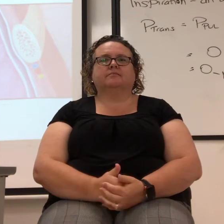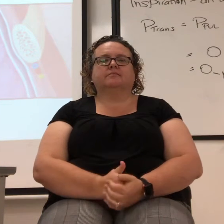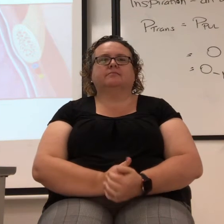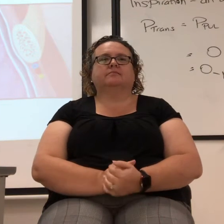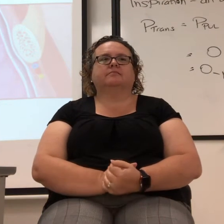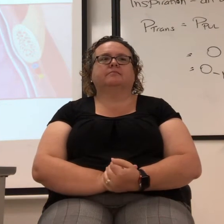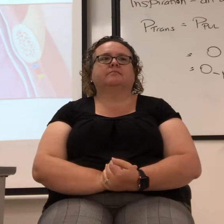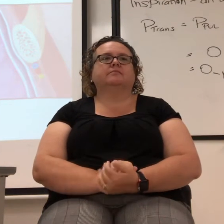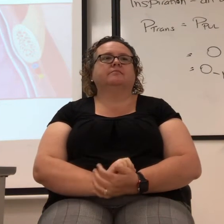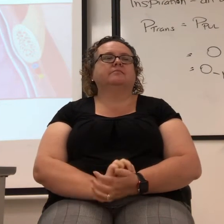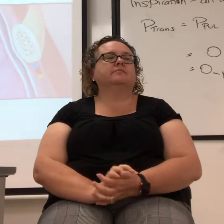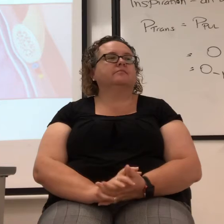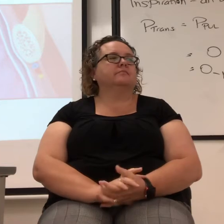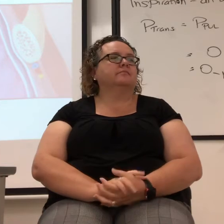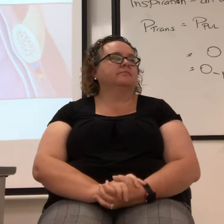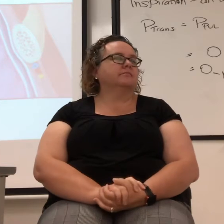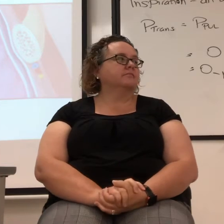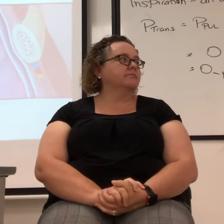Recruit